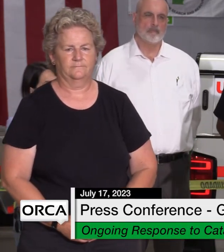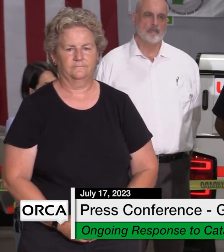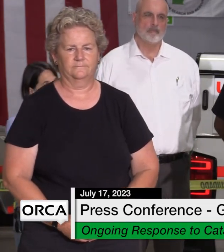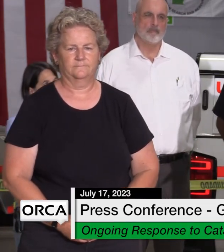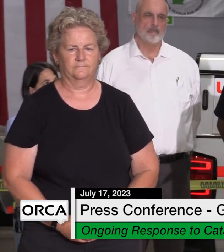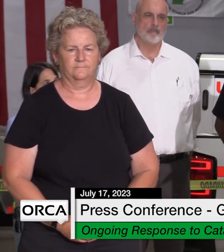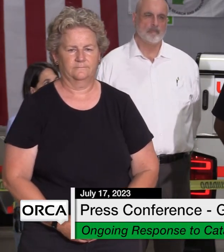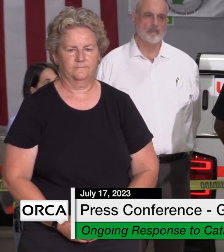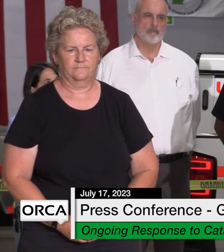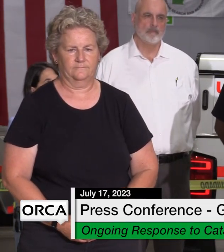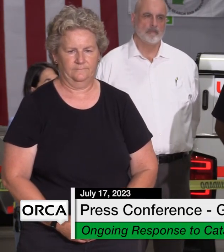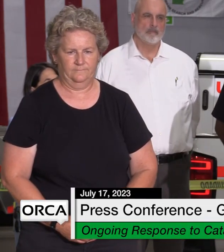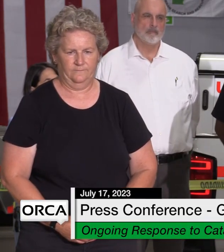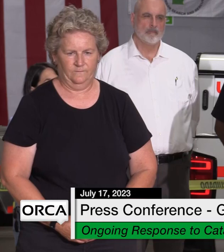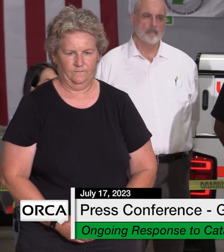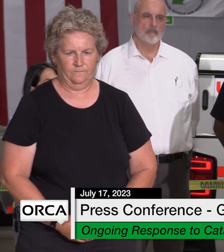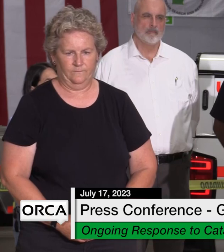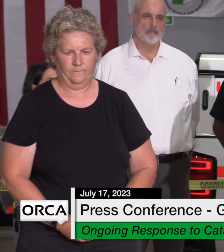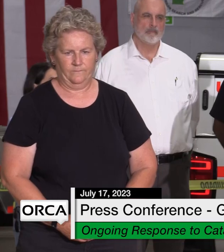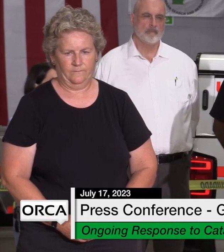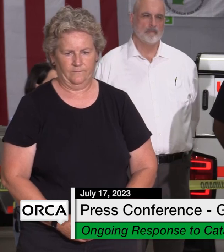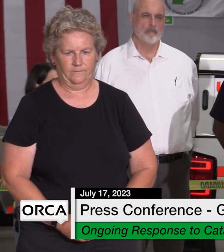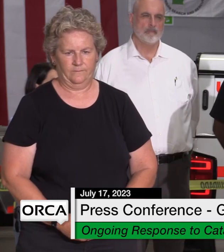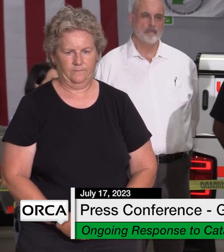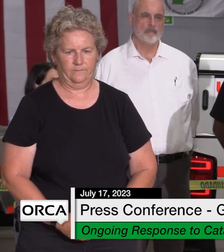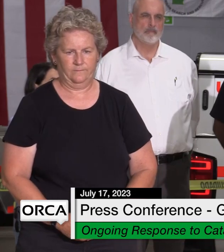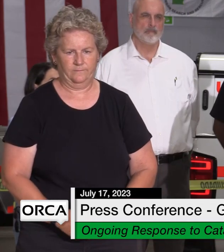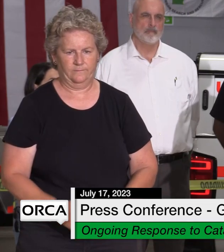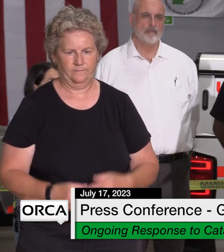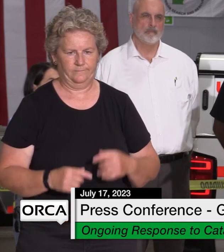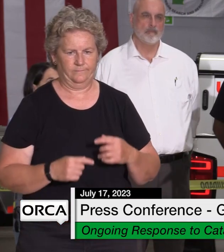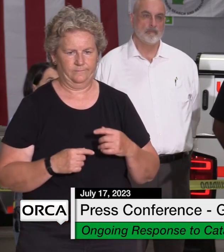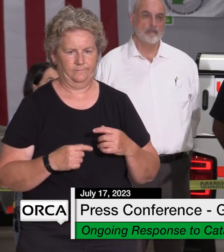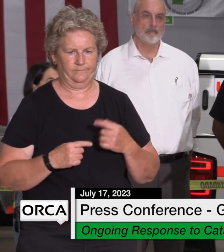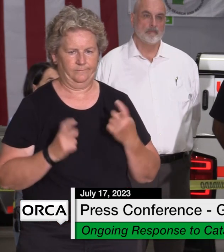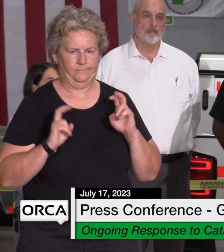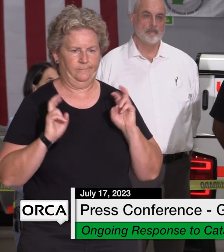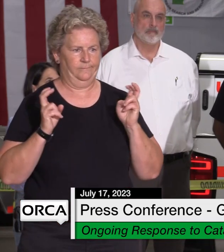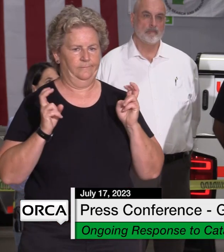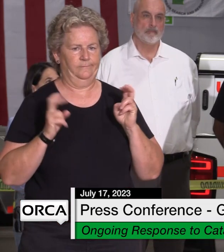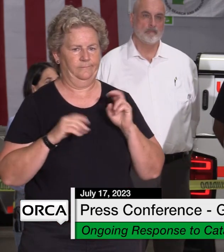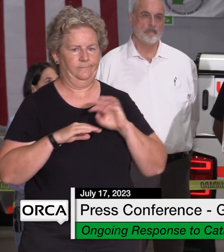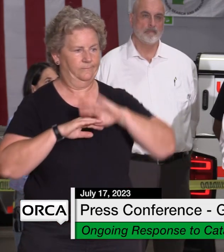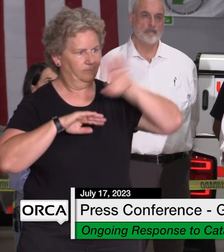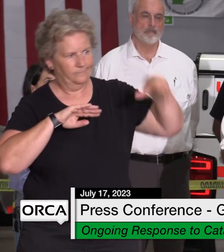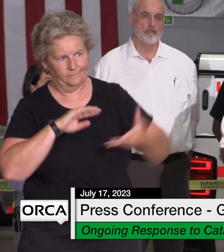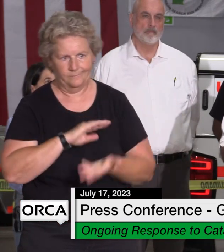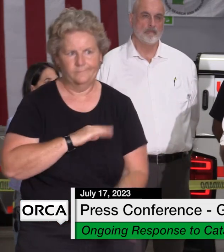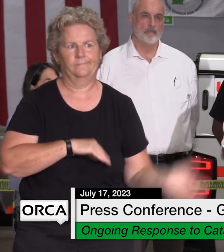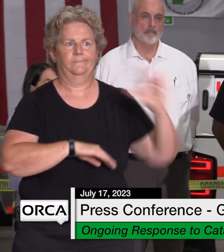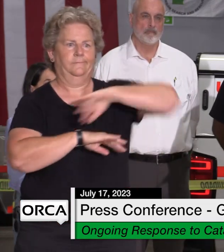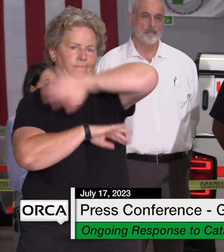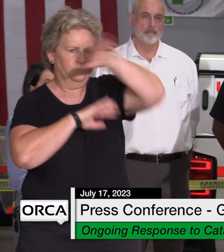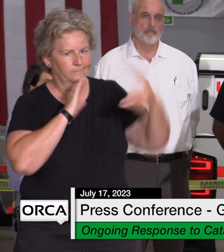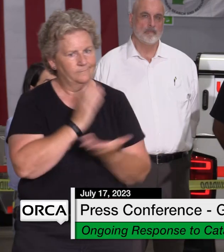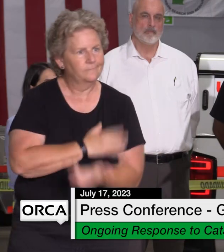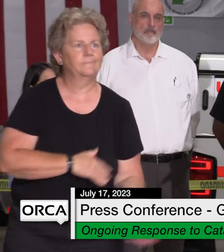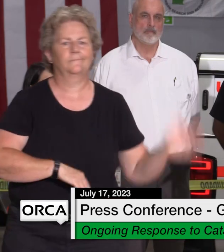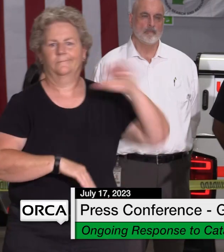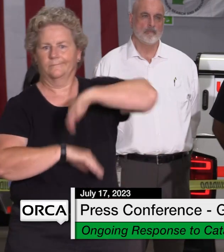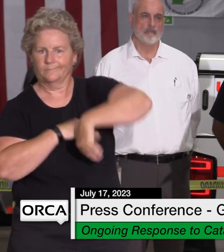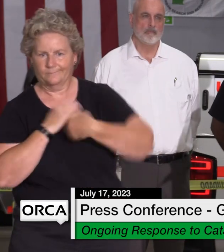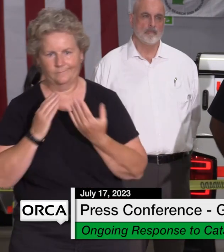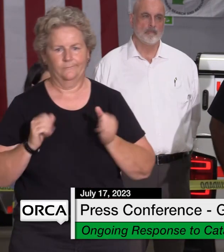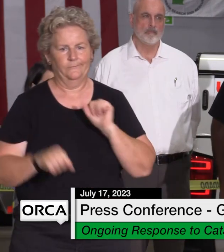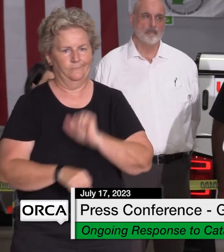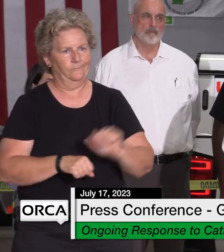They're working hard day in and day out to serve the state they love, and we're very fortunate to have such a strong team at the helm.